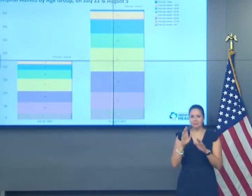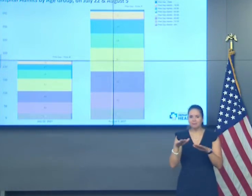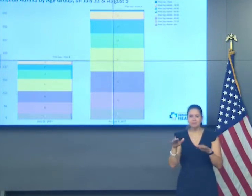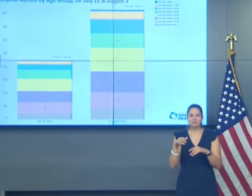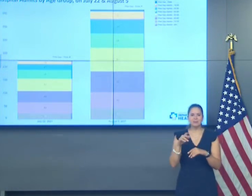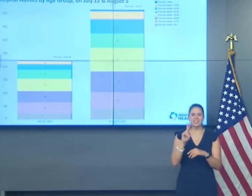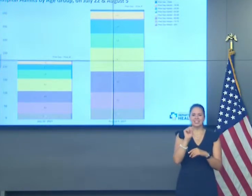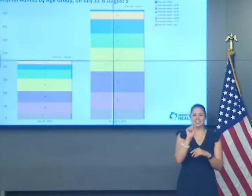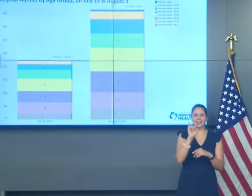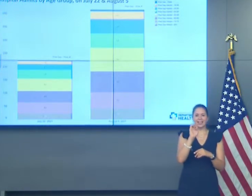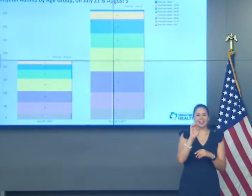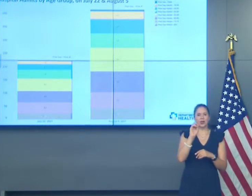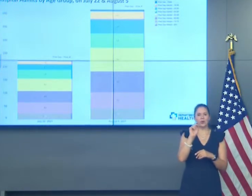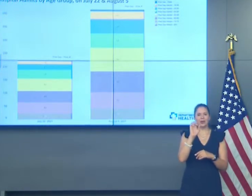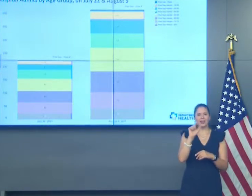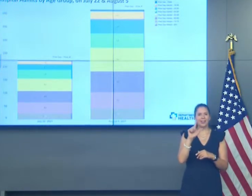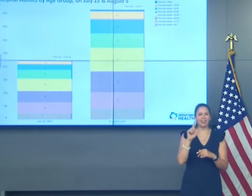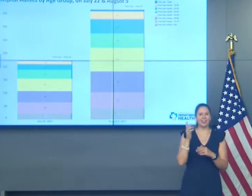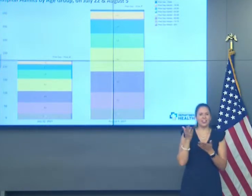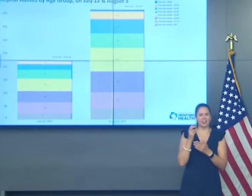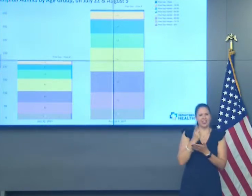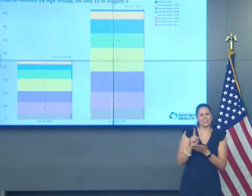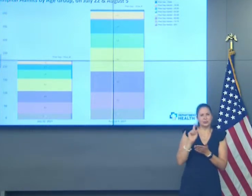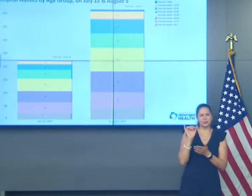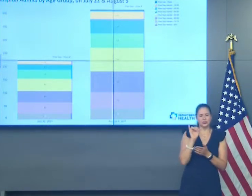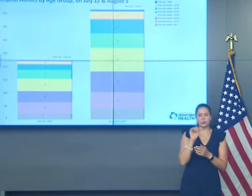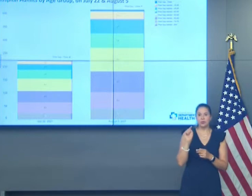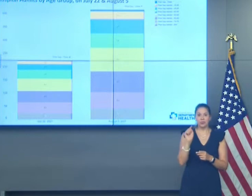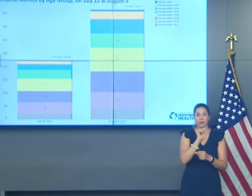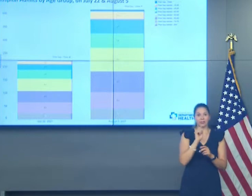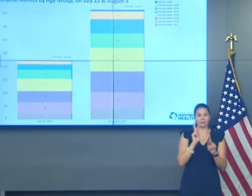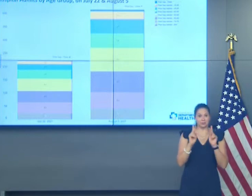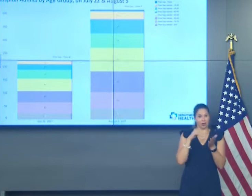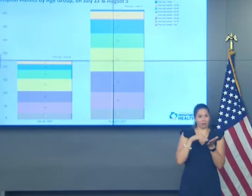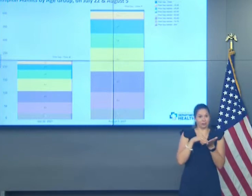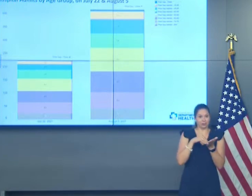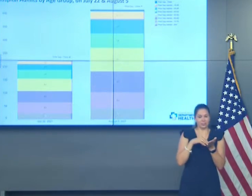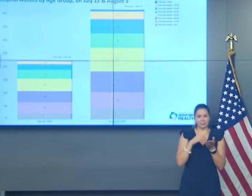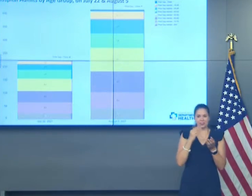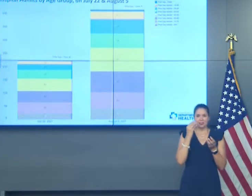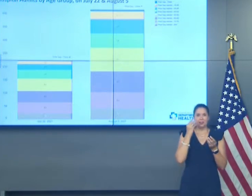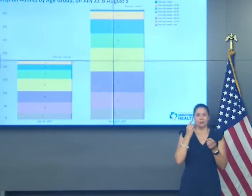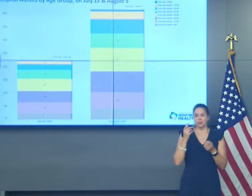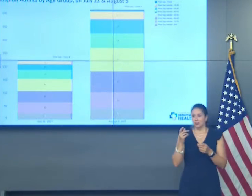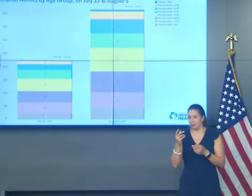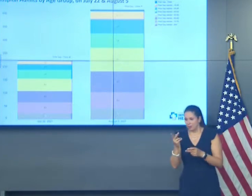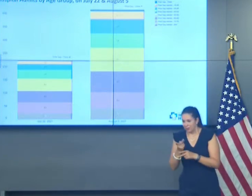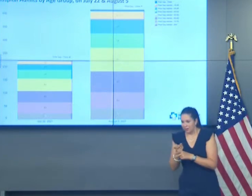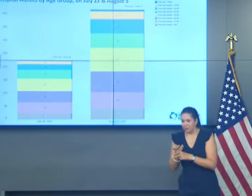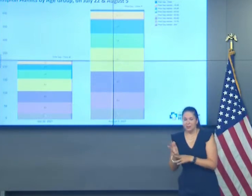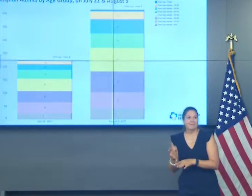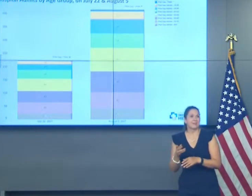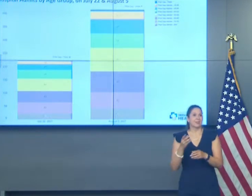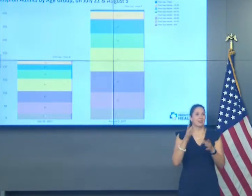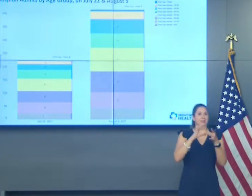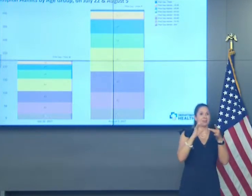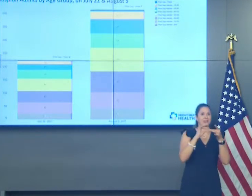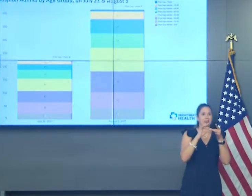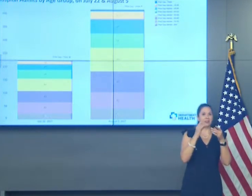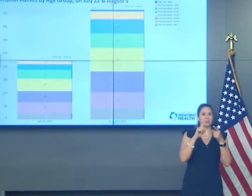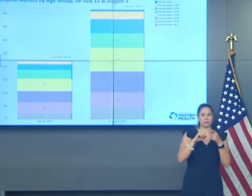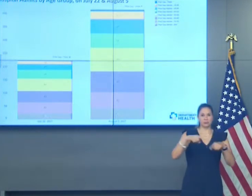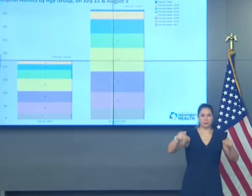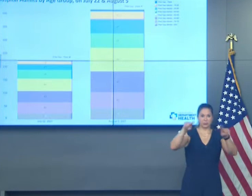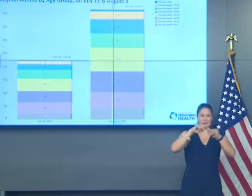O'Neill, Dr. O'Neill, who was here last week too, and have been relaying to the public how shocked